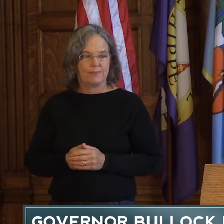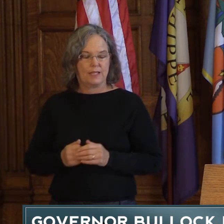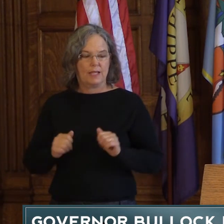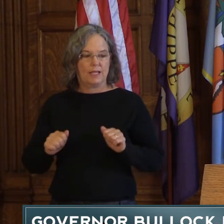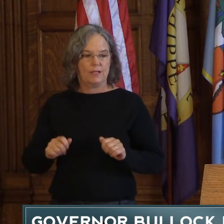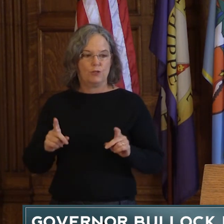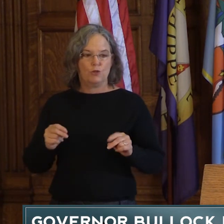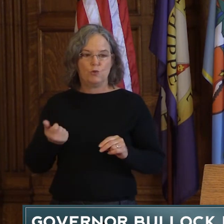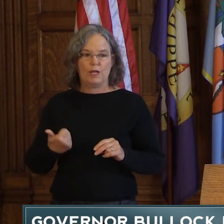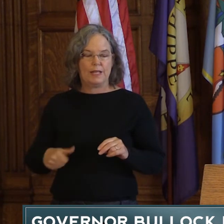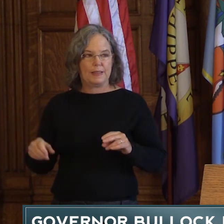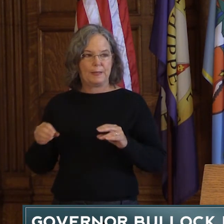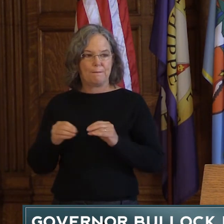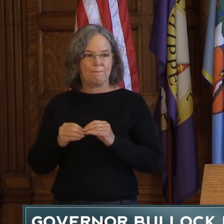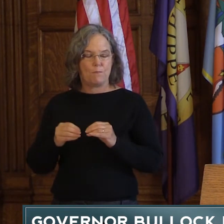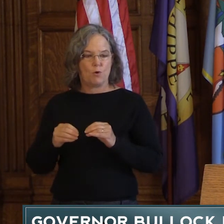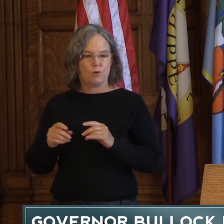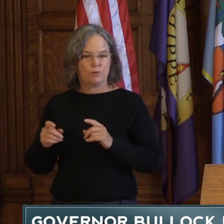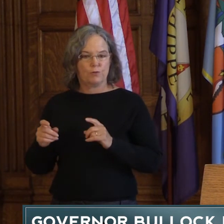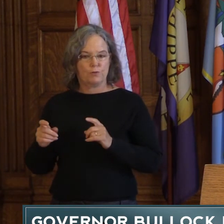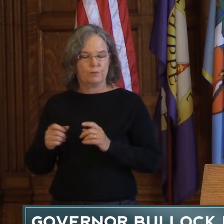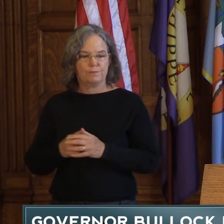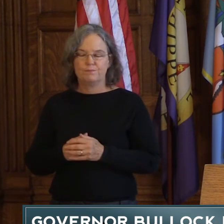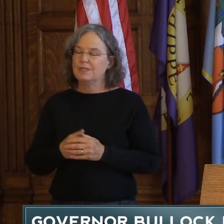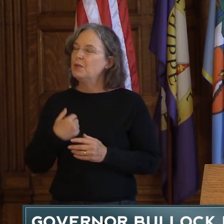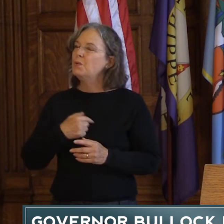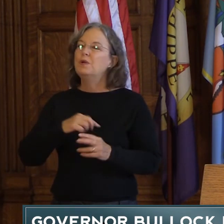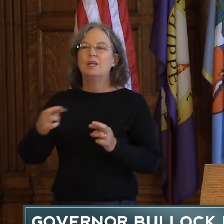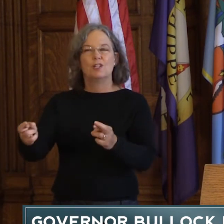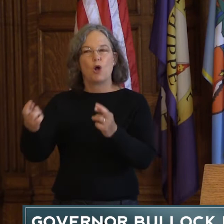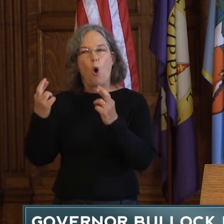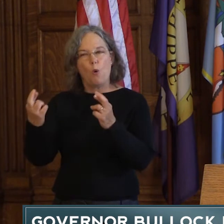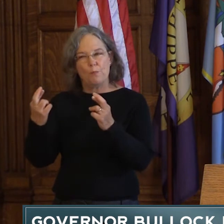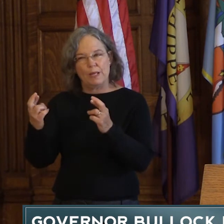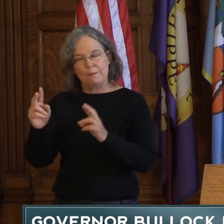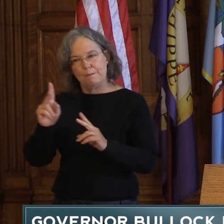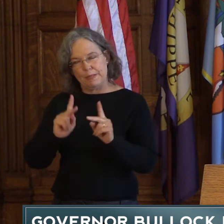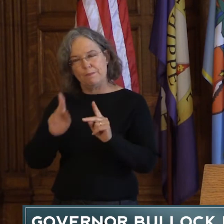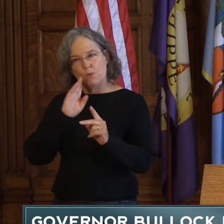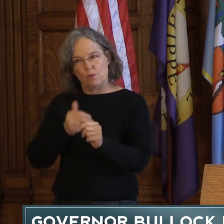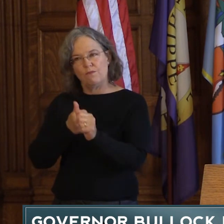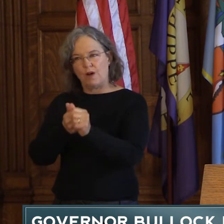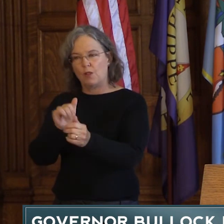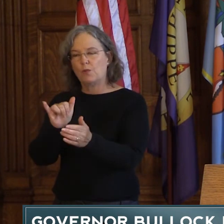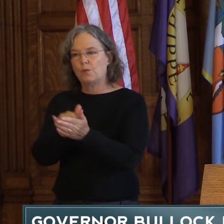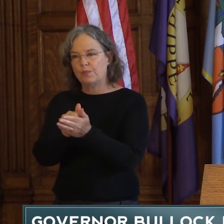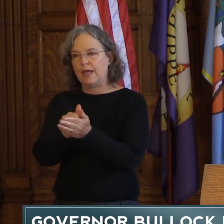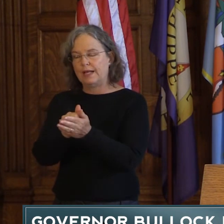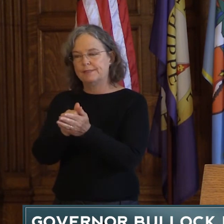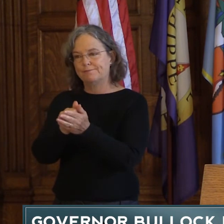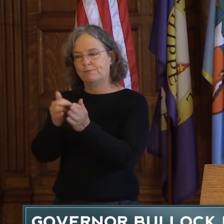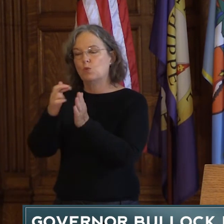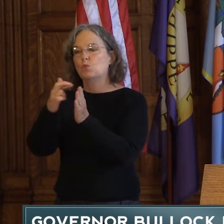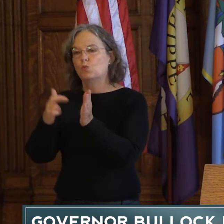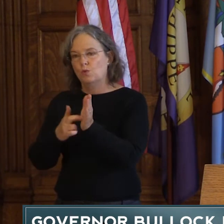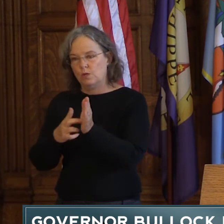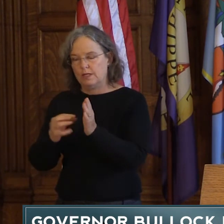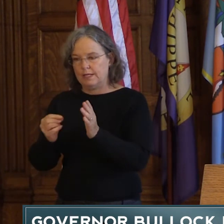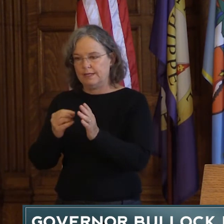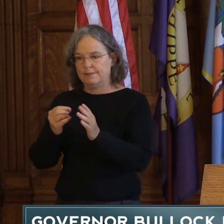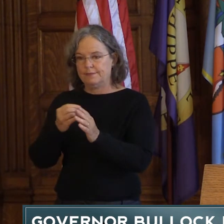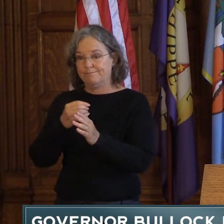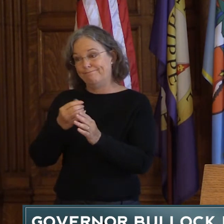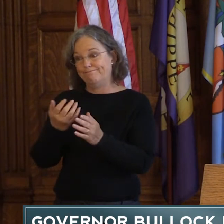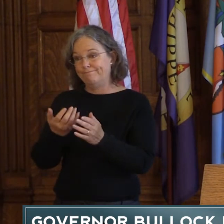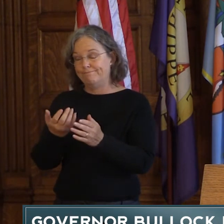Patrick, we hope that folks will actually abide by it, and it's at the end of the day, this is a